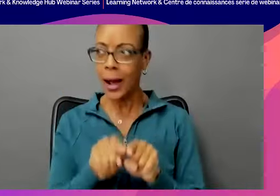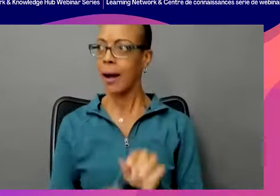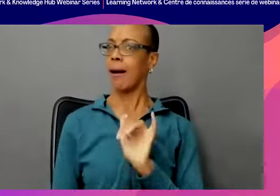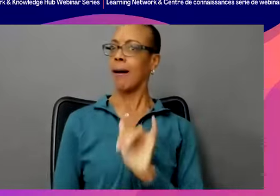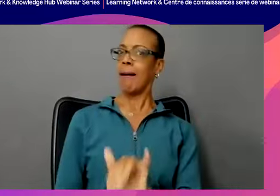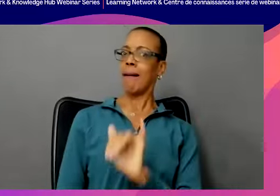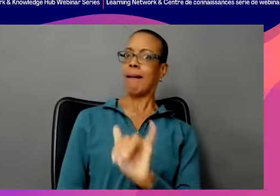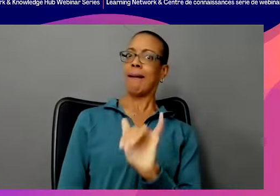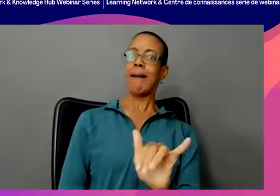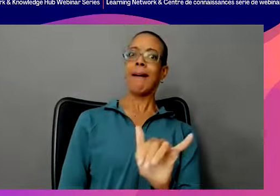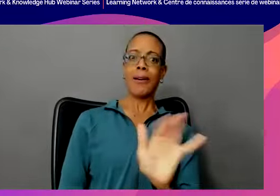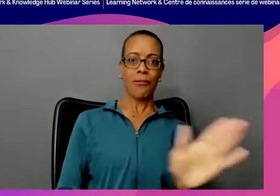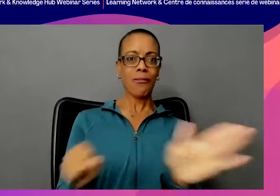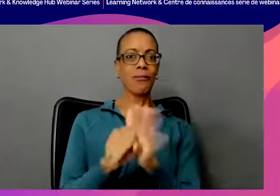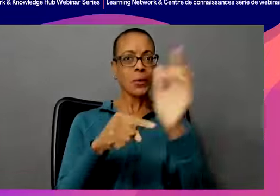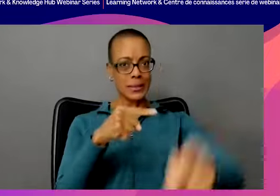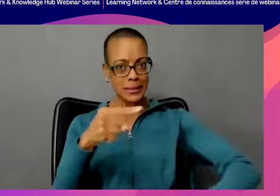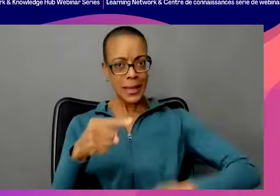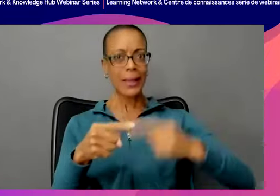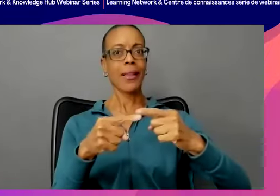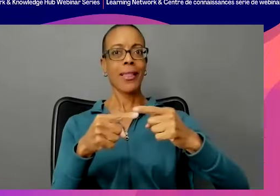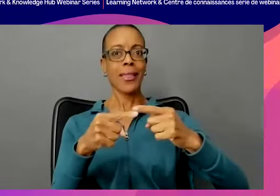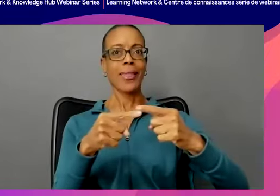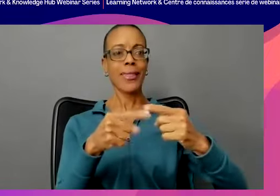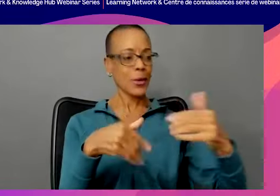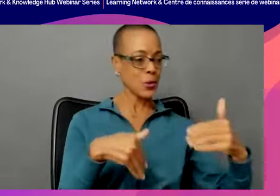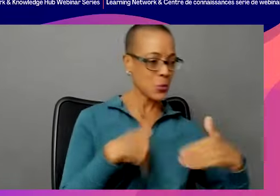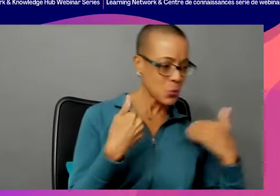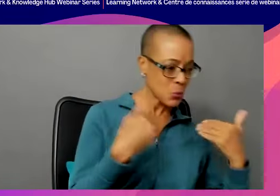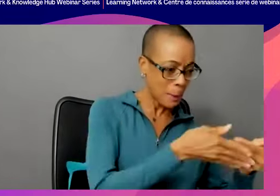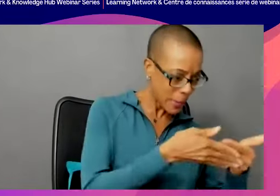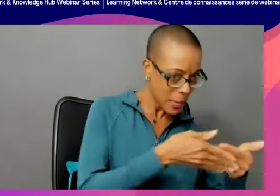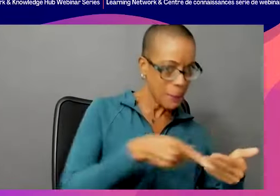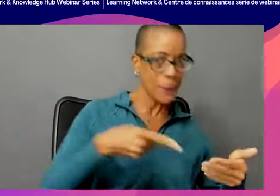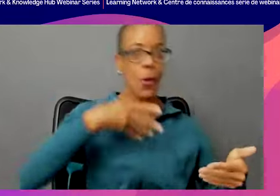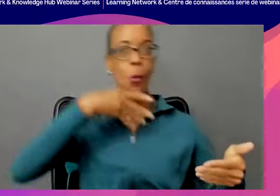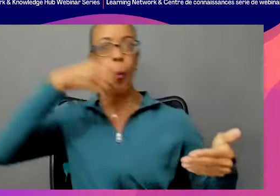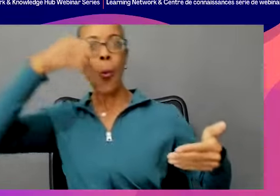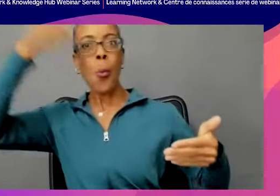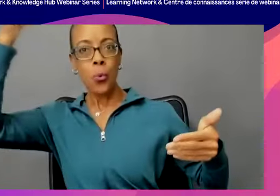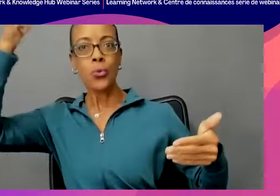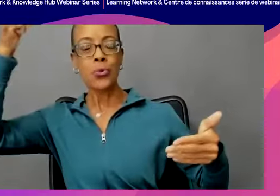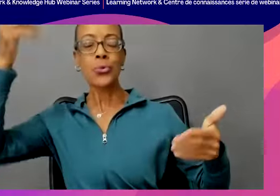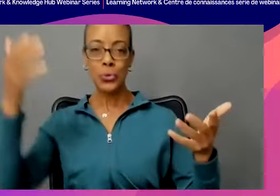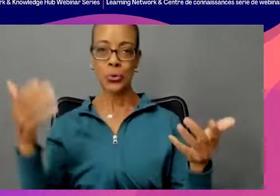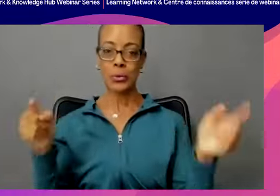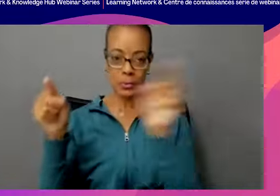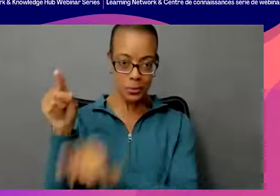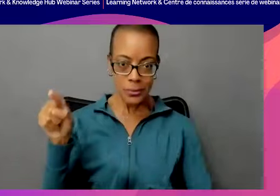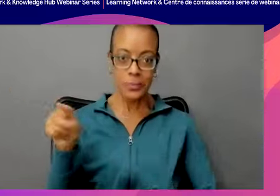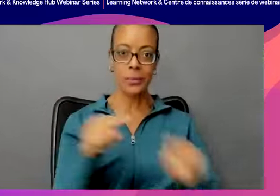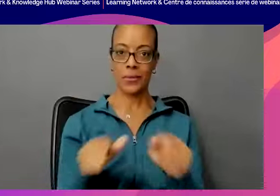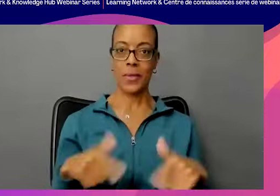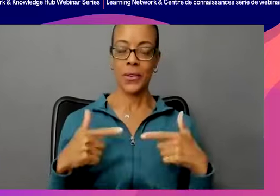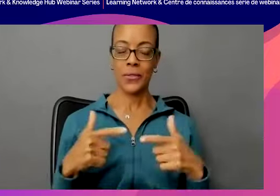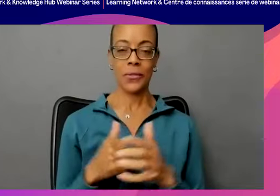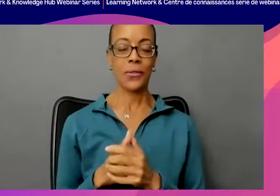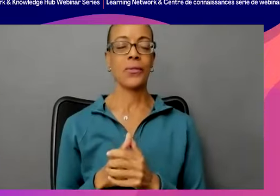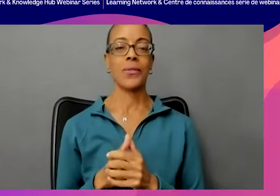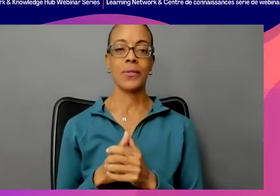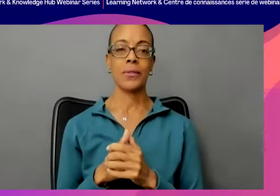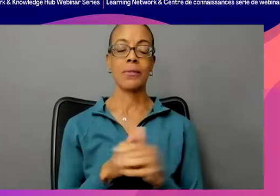is a complete circle as well. So everything we do, that we look in circles. One of the things that I think about